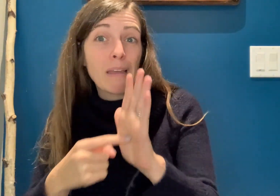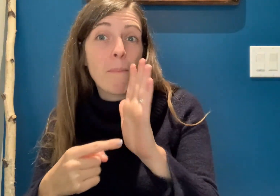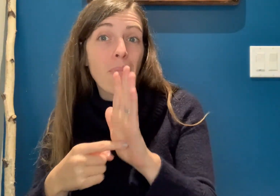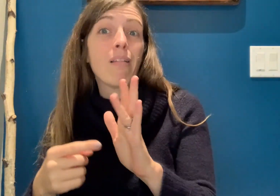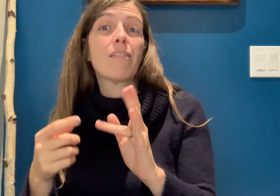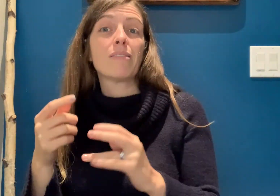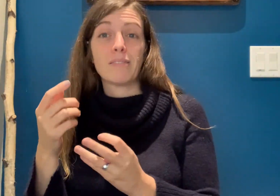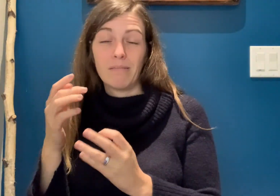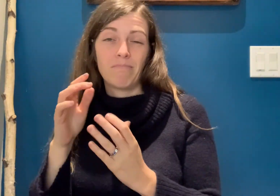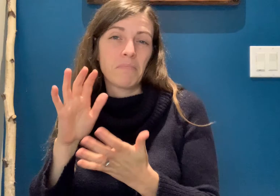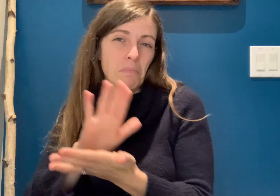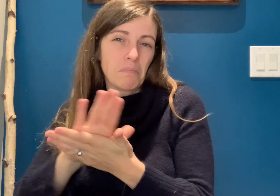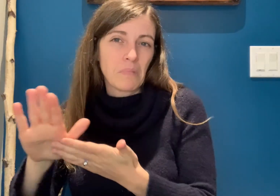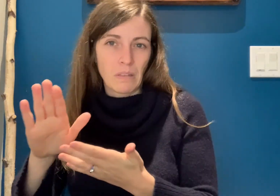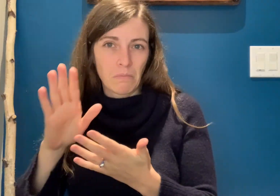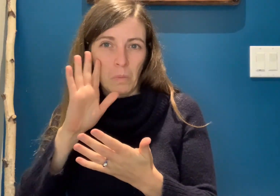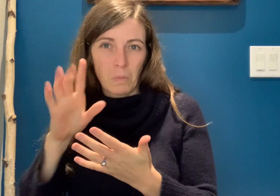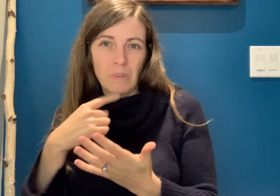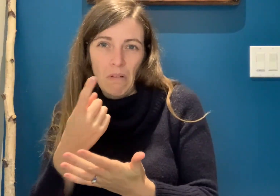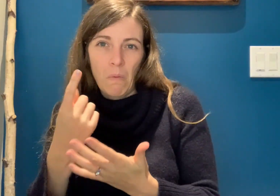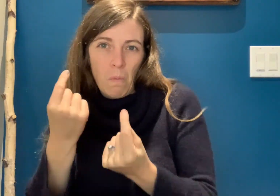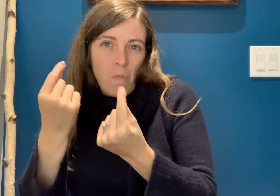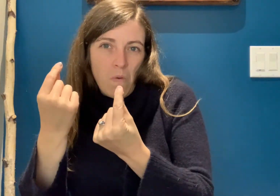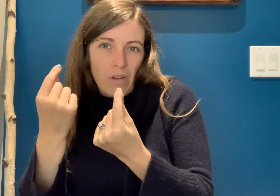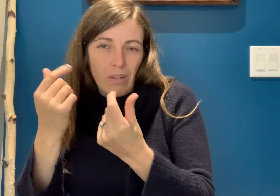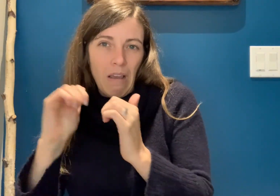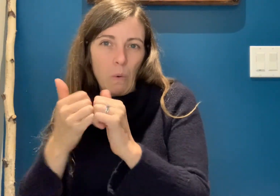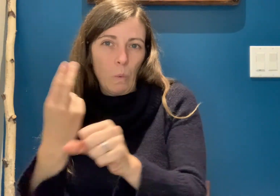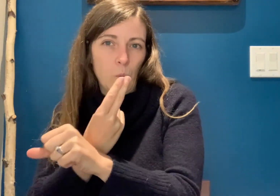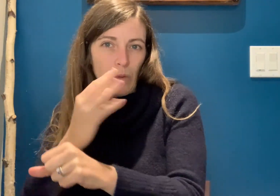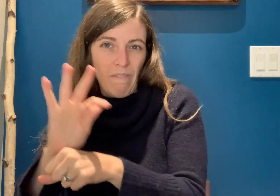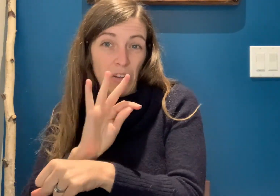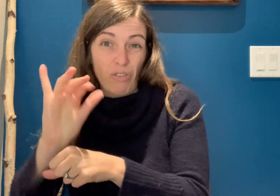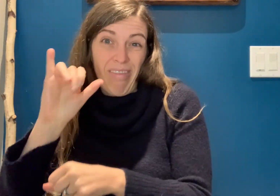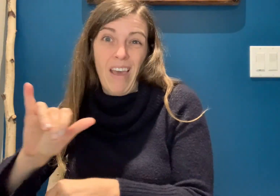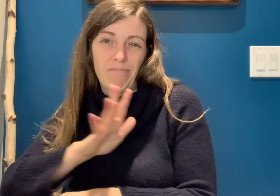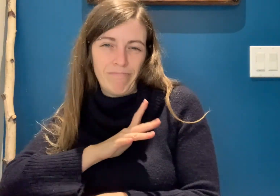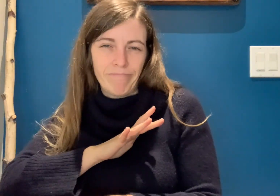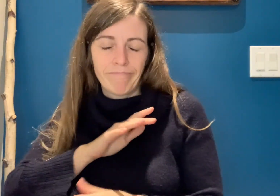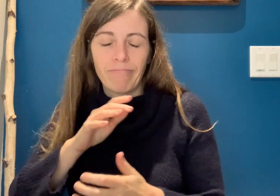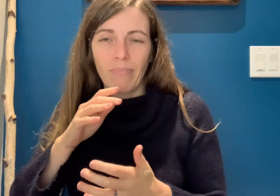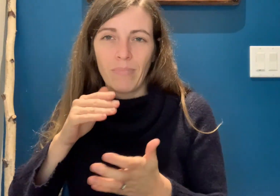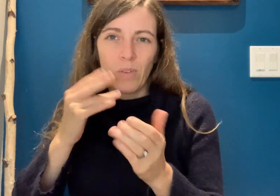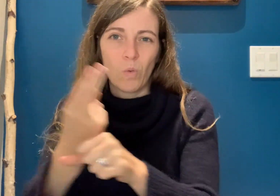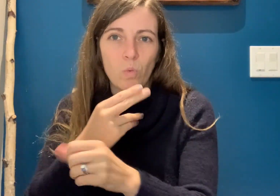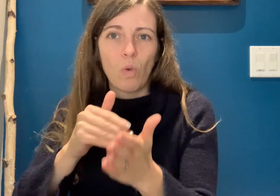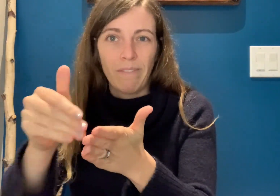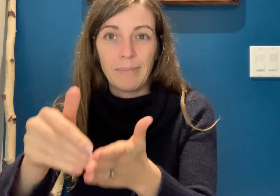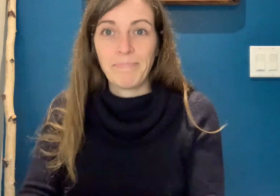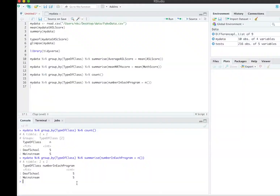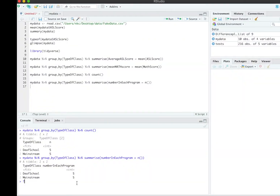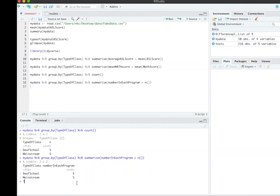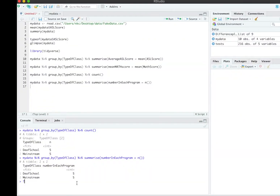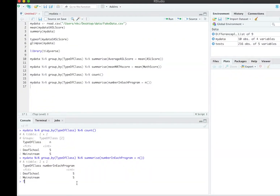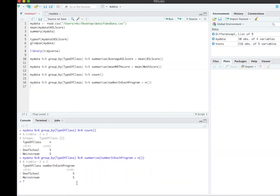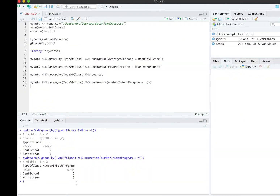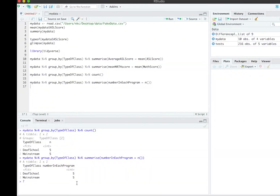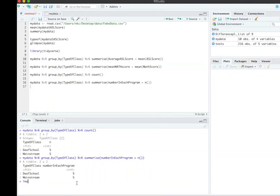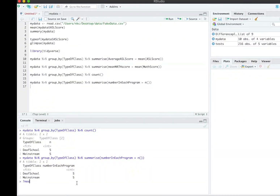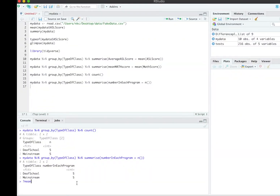even include some examples of how to use the code and how to apply it. So the help function